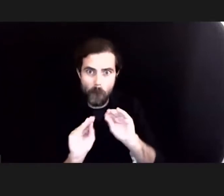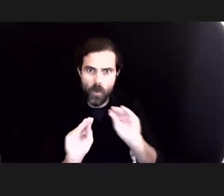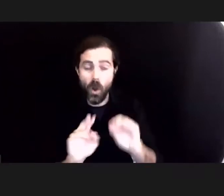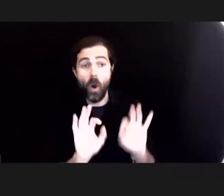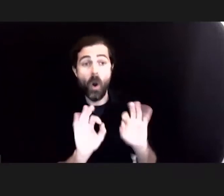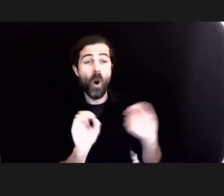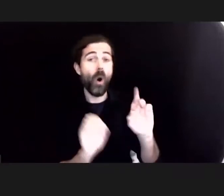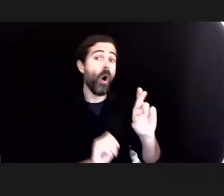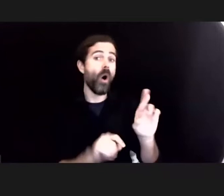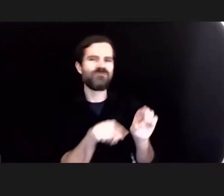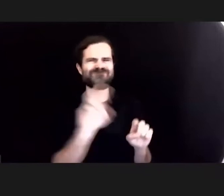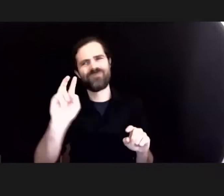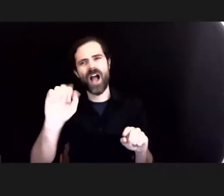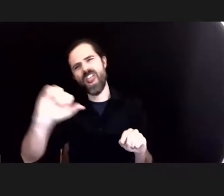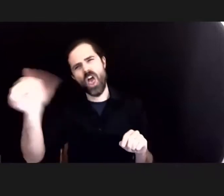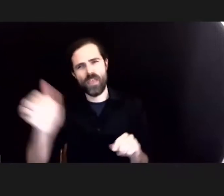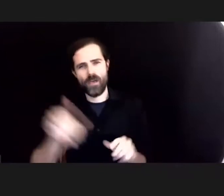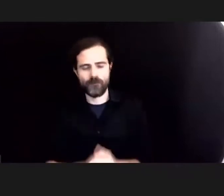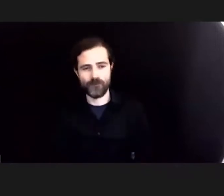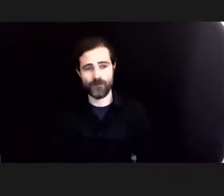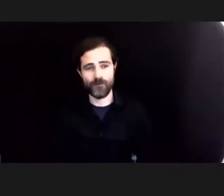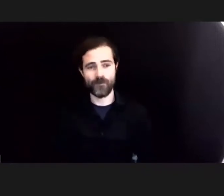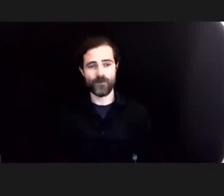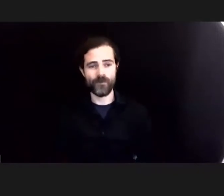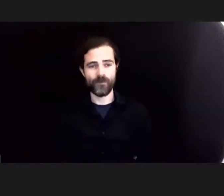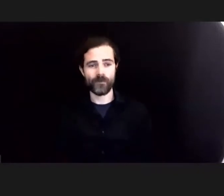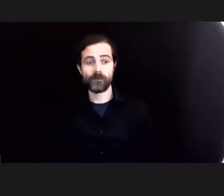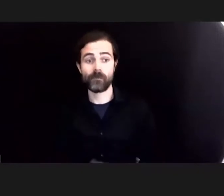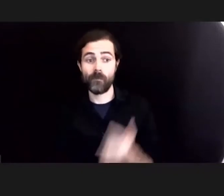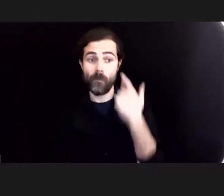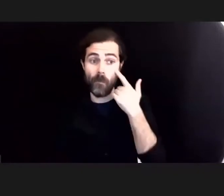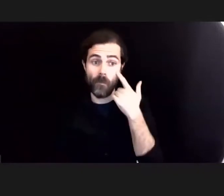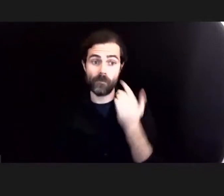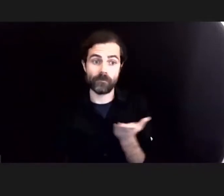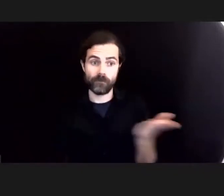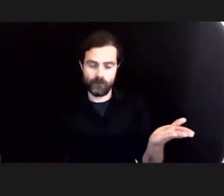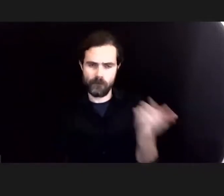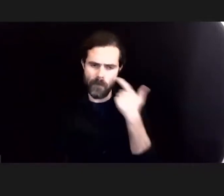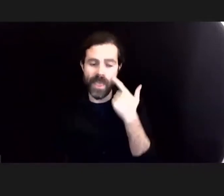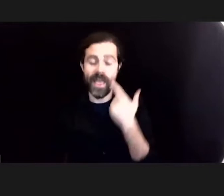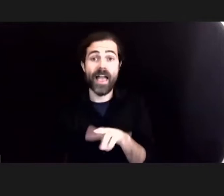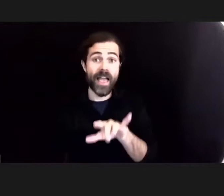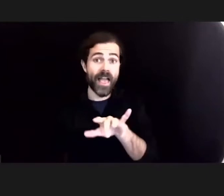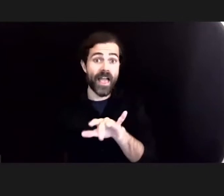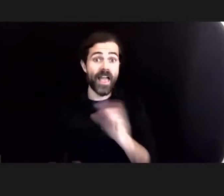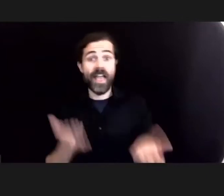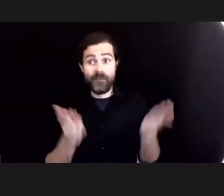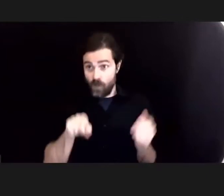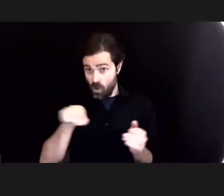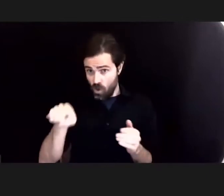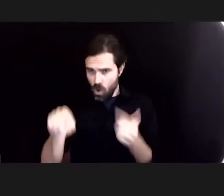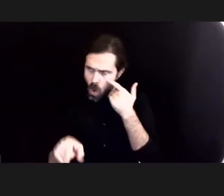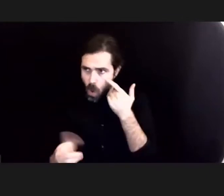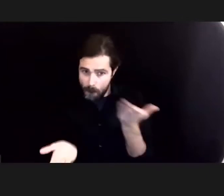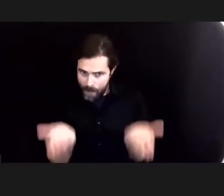You can see the project in detail, but if you are an evaluator, you can also edit if you have any wrong data